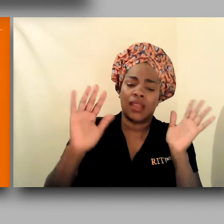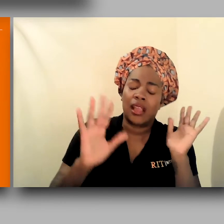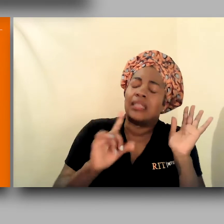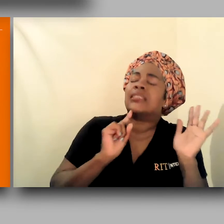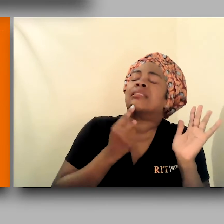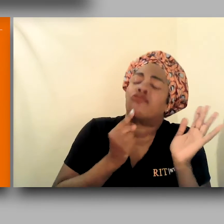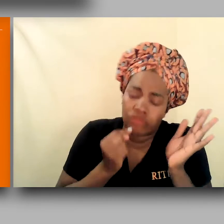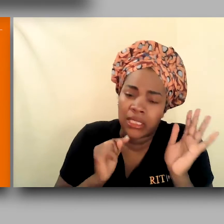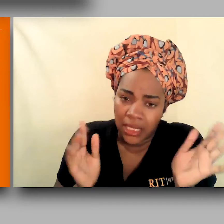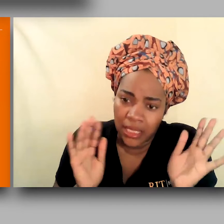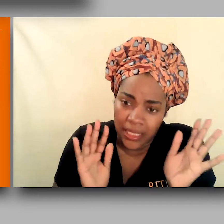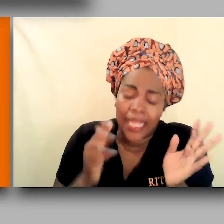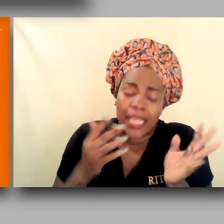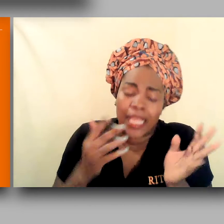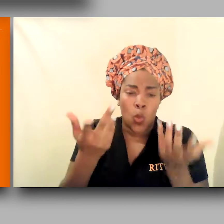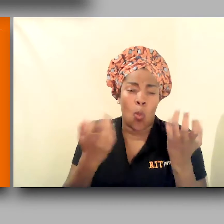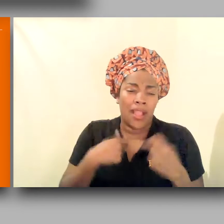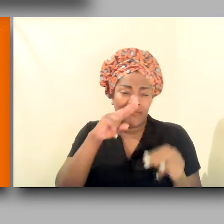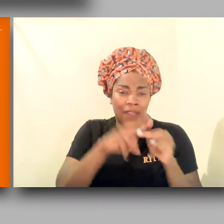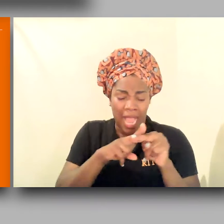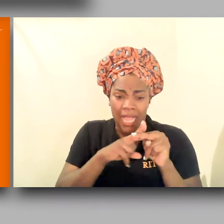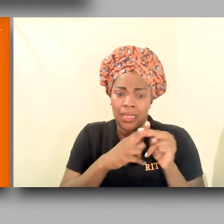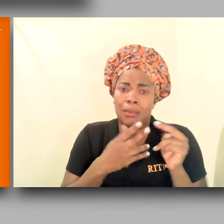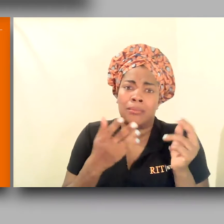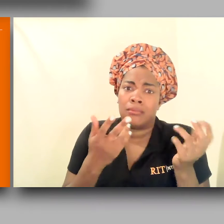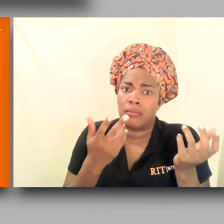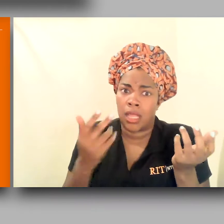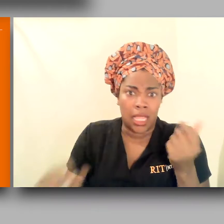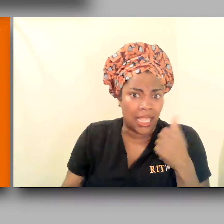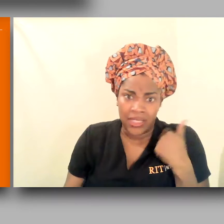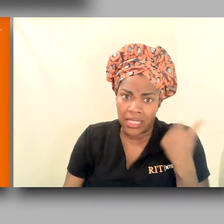Okay, seriously. You want to have fun.